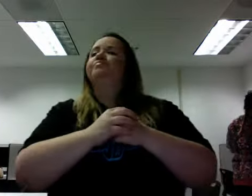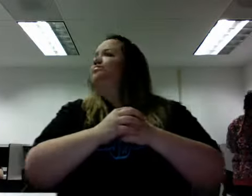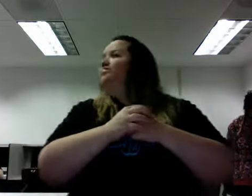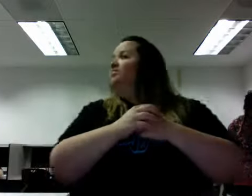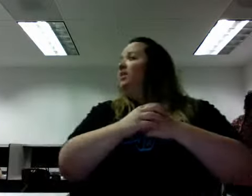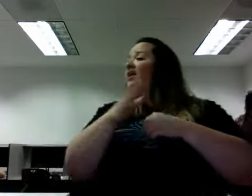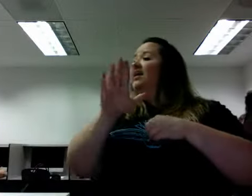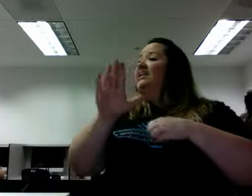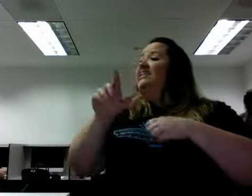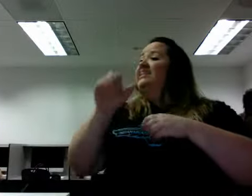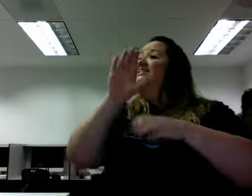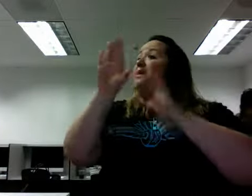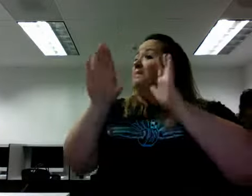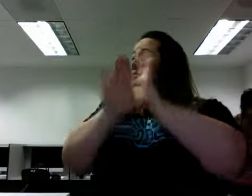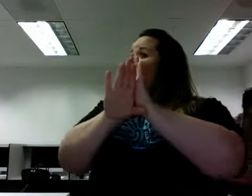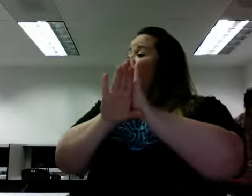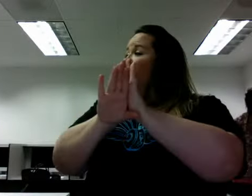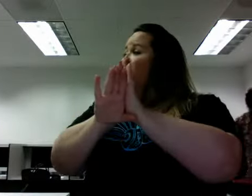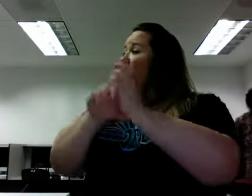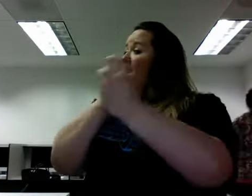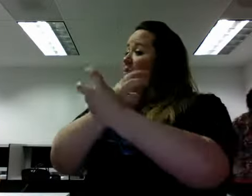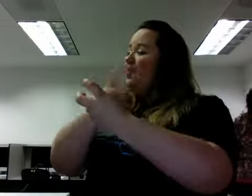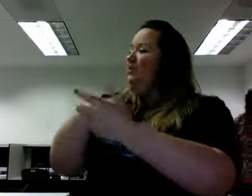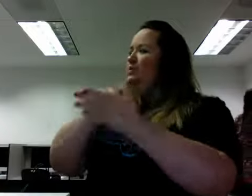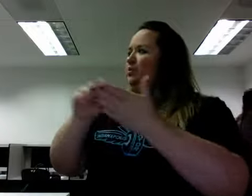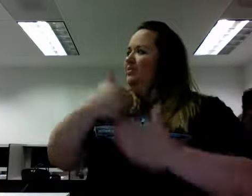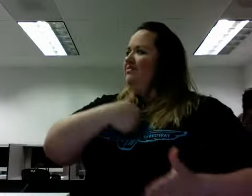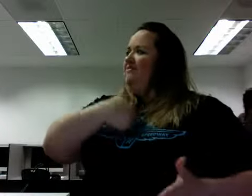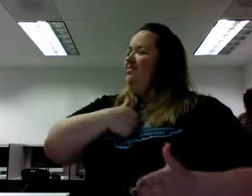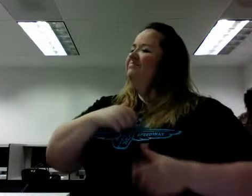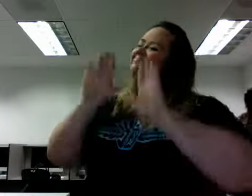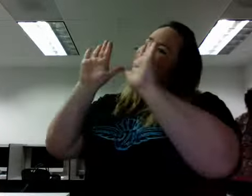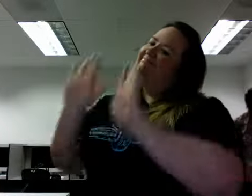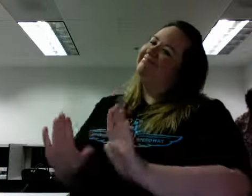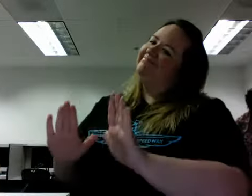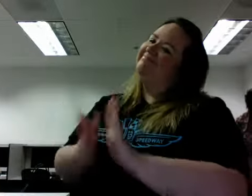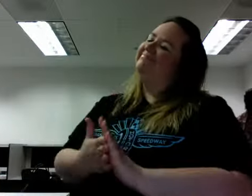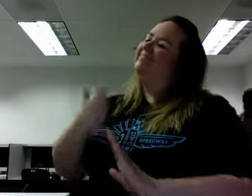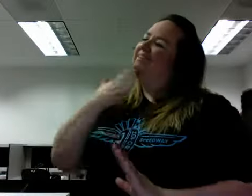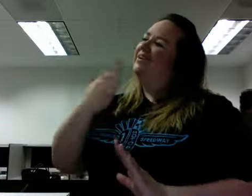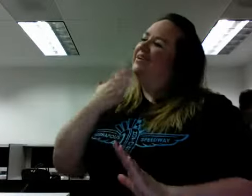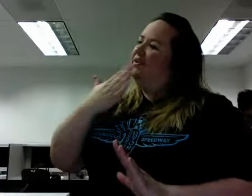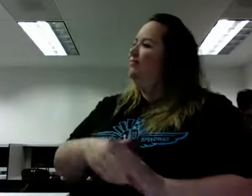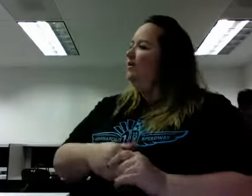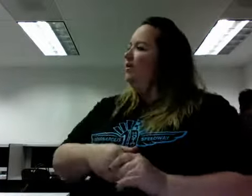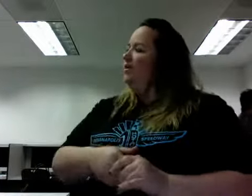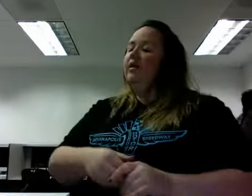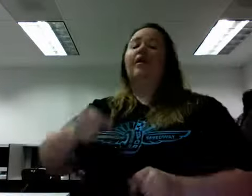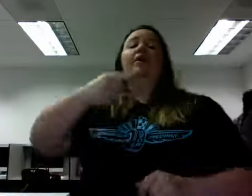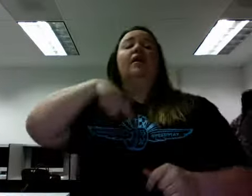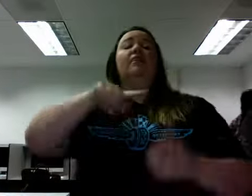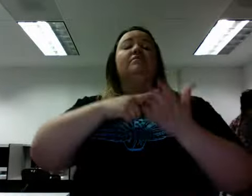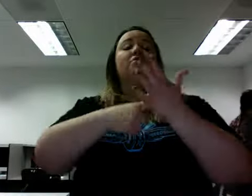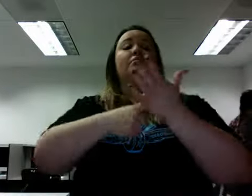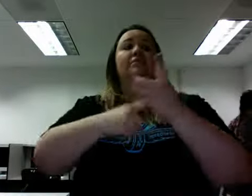did. Okay. Thank you. Throw money now. Okay, here we go. Now, let's talk about some of the different structures. First of all, there's